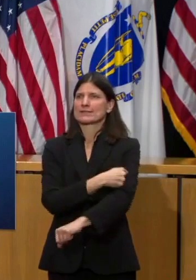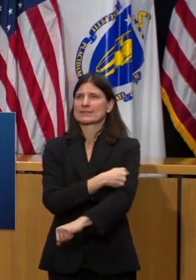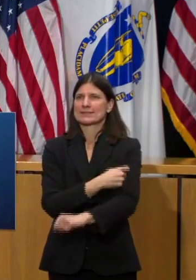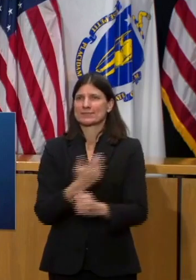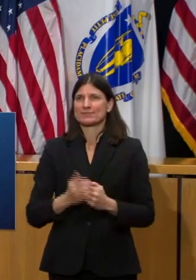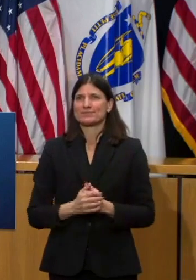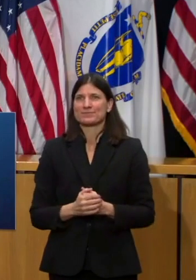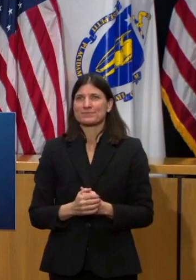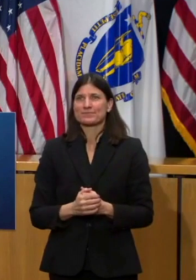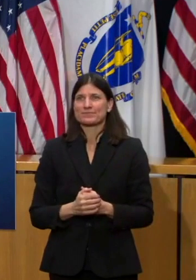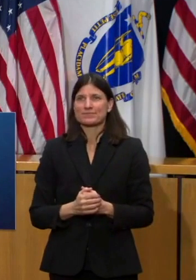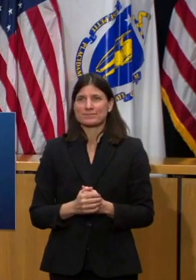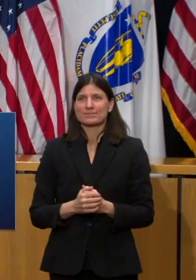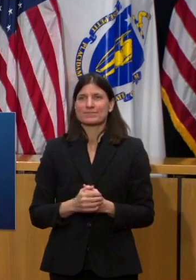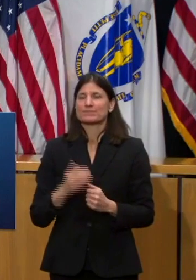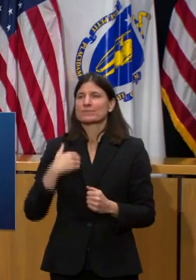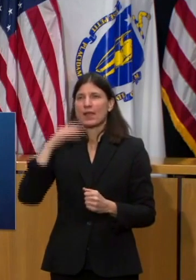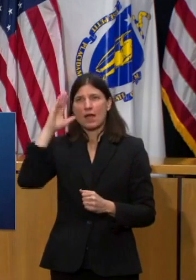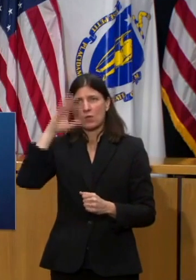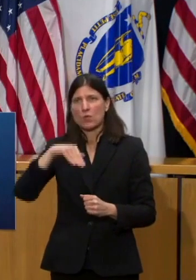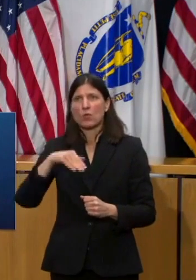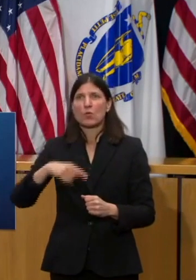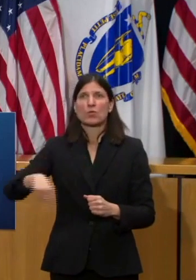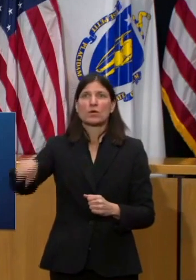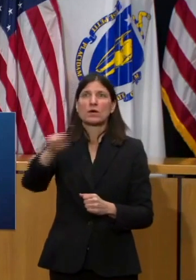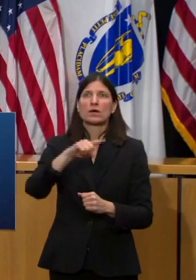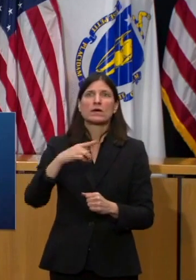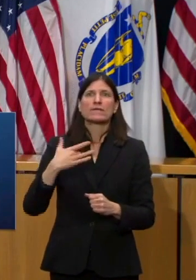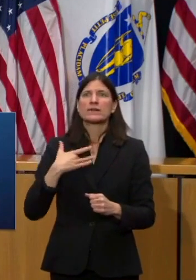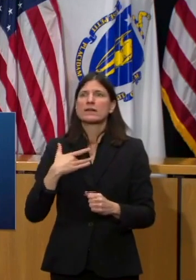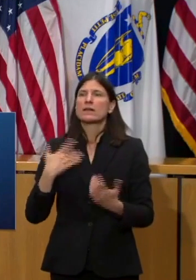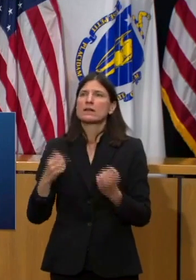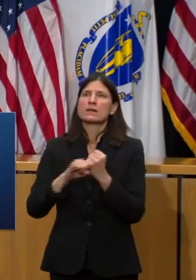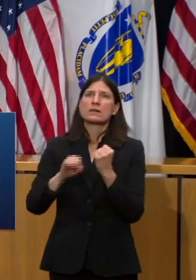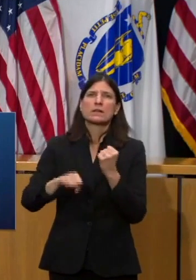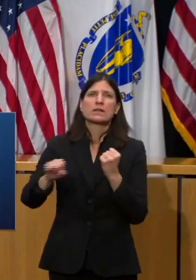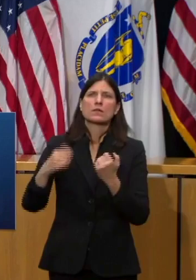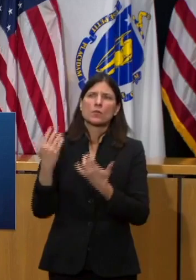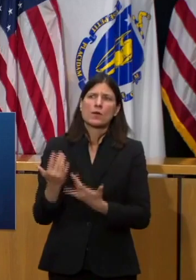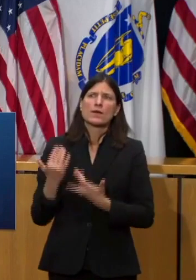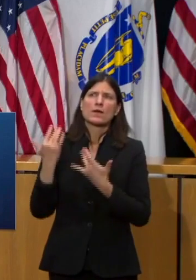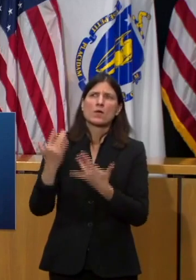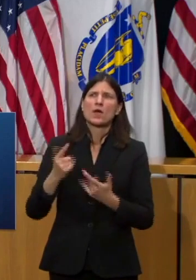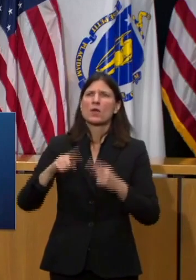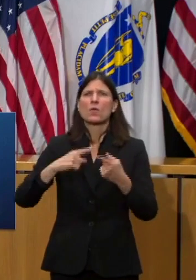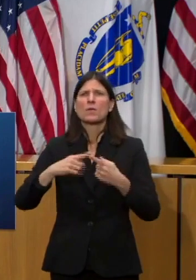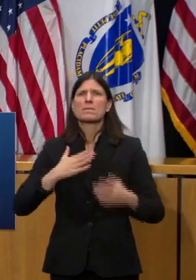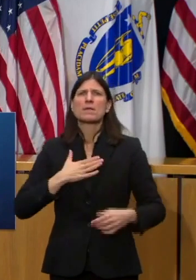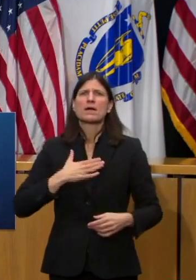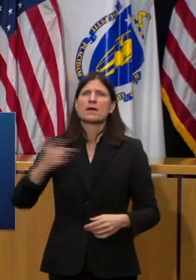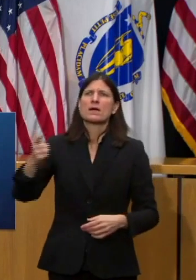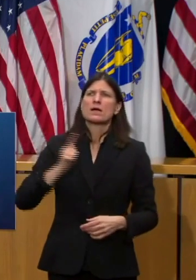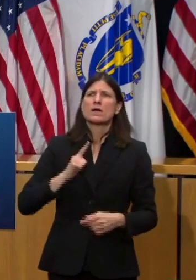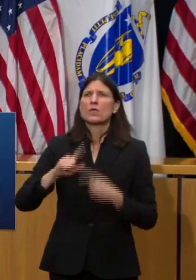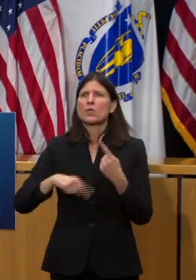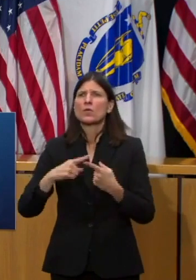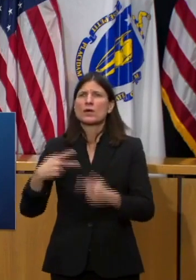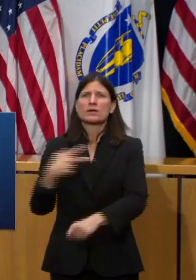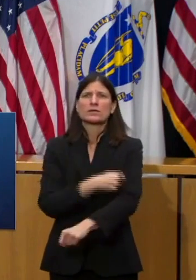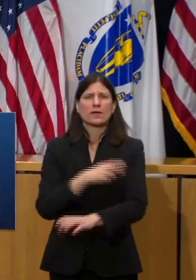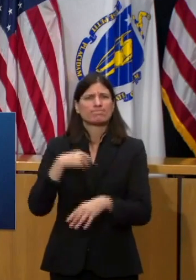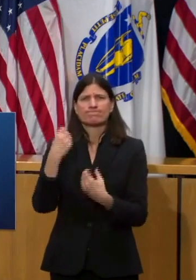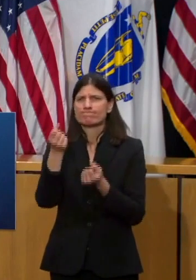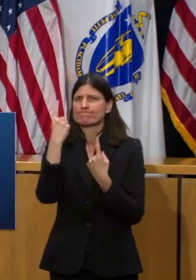you can't vaccinate people if you don't have the vaccine to make it available. But we do expect and